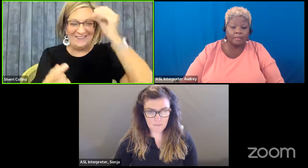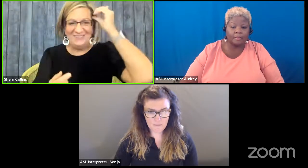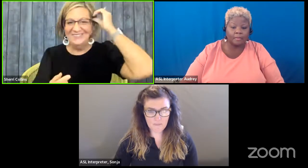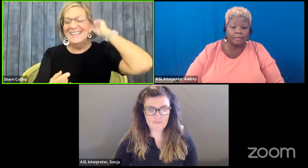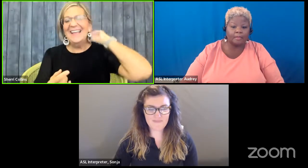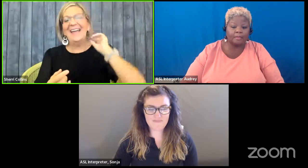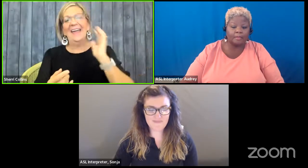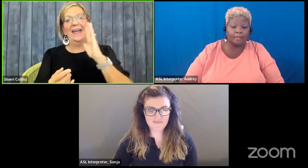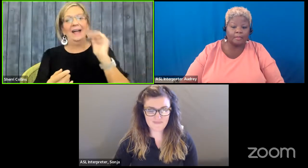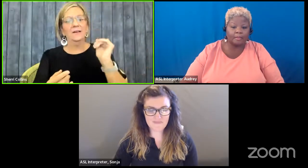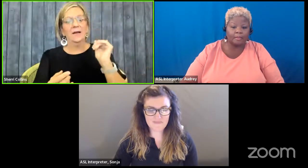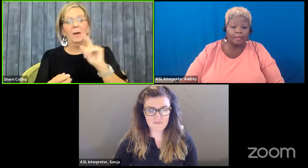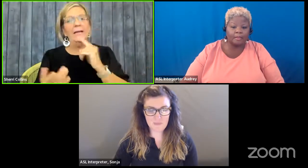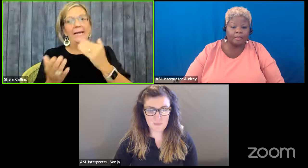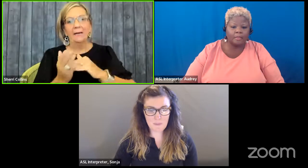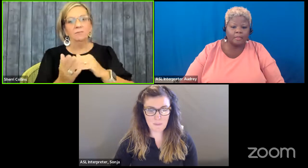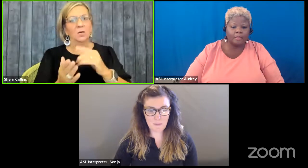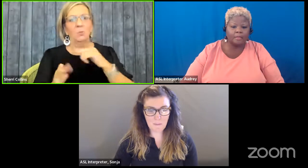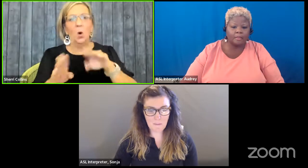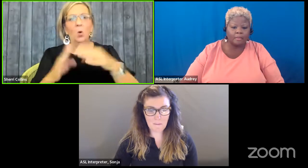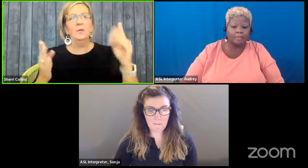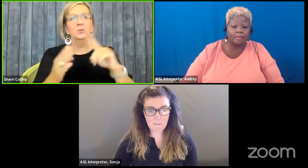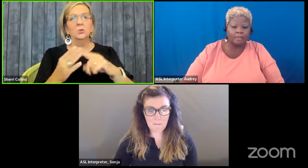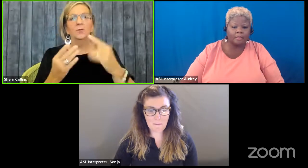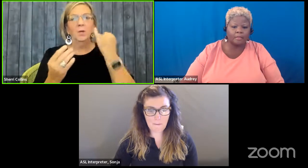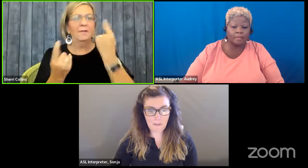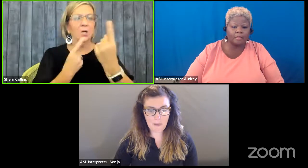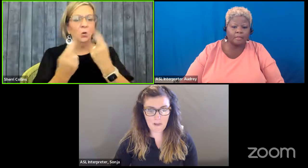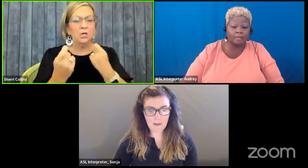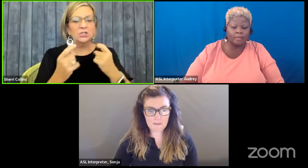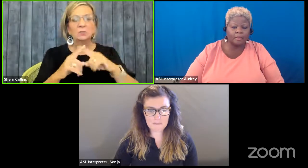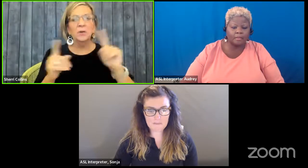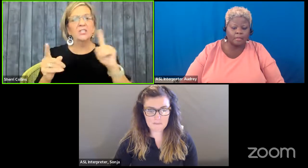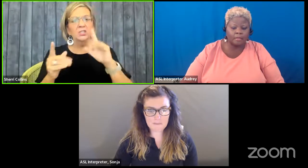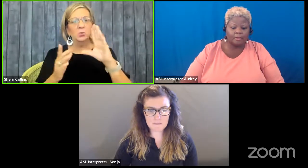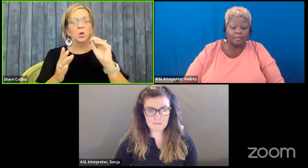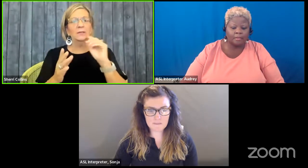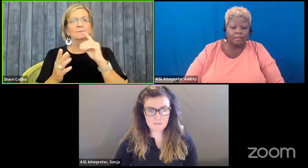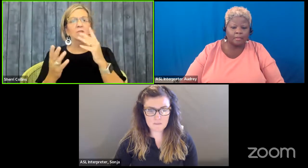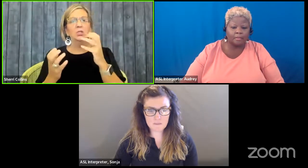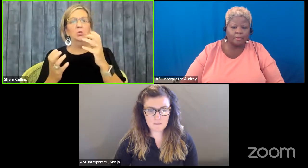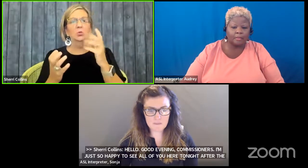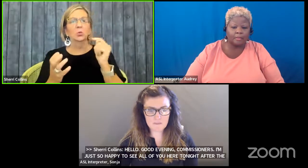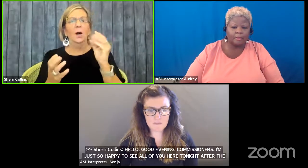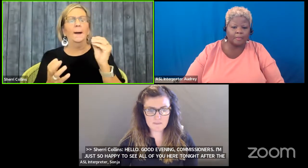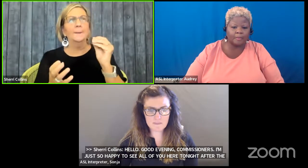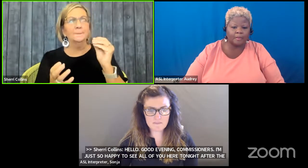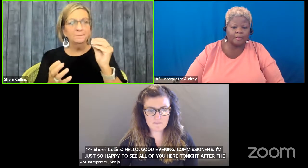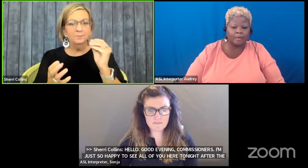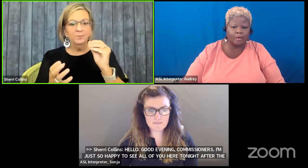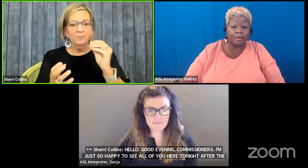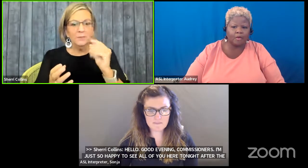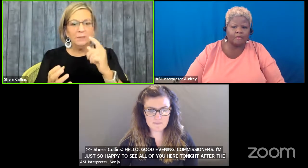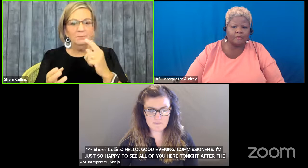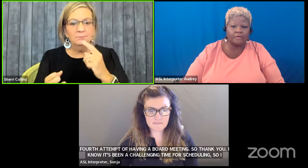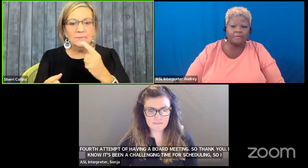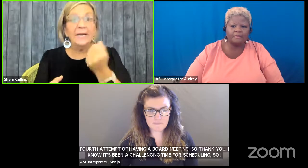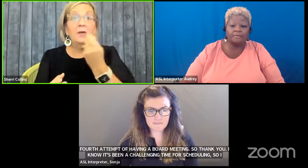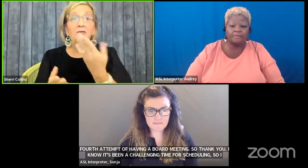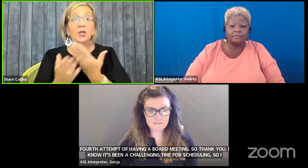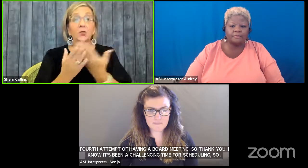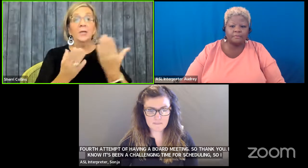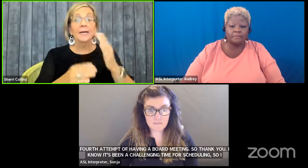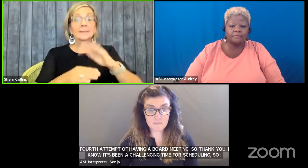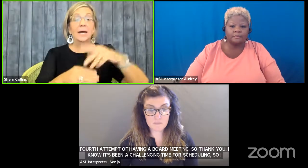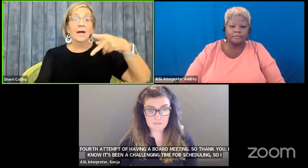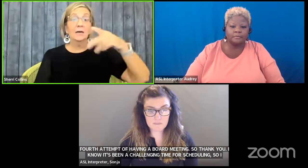a while. And again, I'm open to if you have any questions, but I just want to say